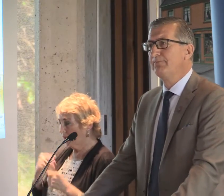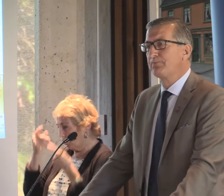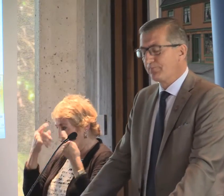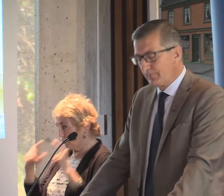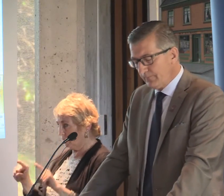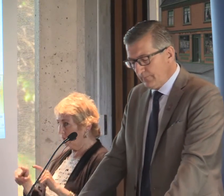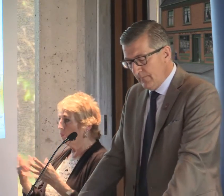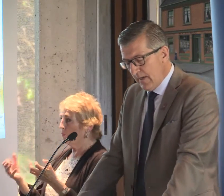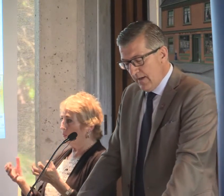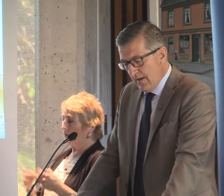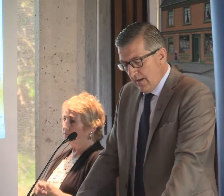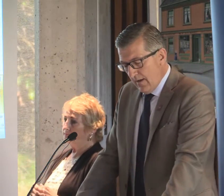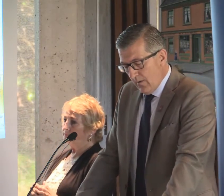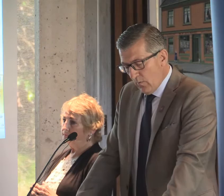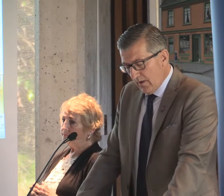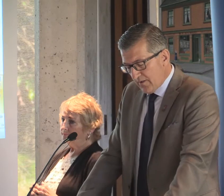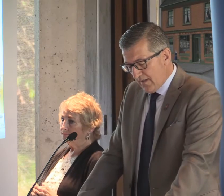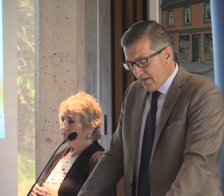that.